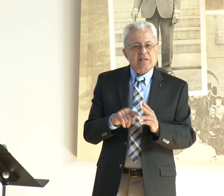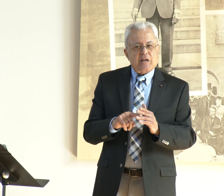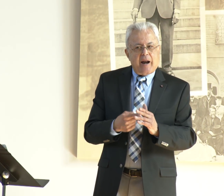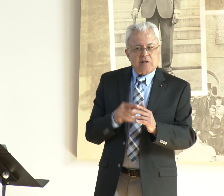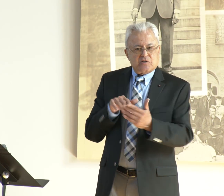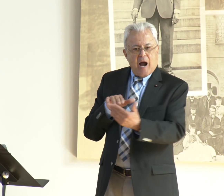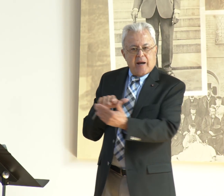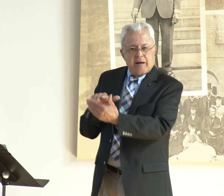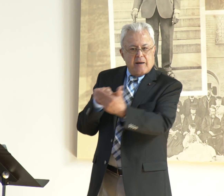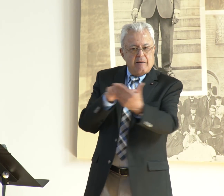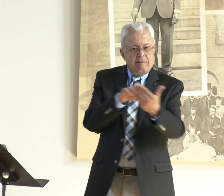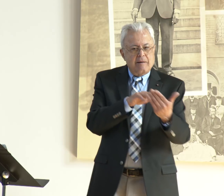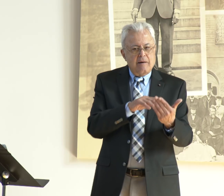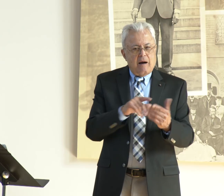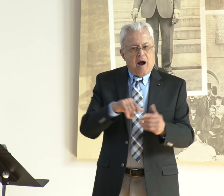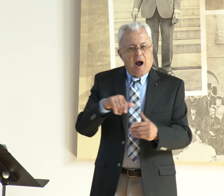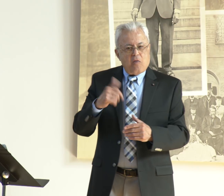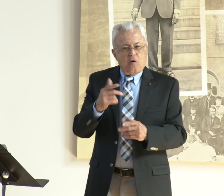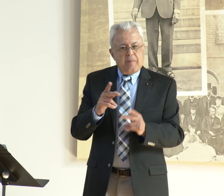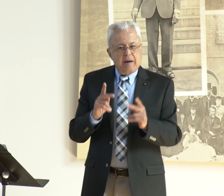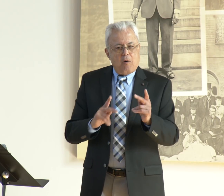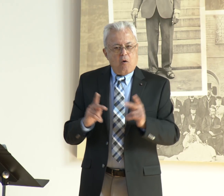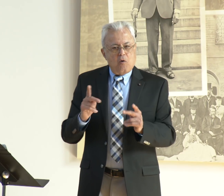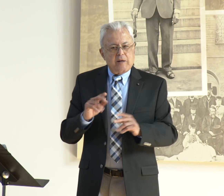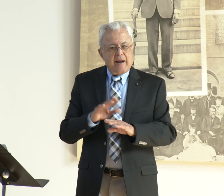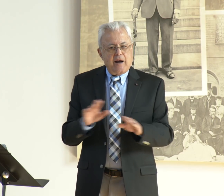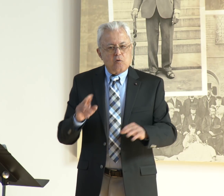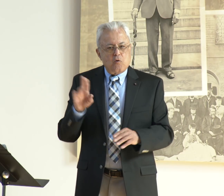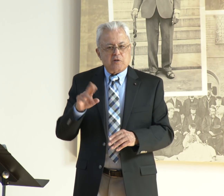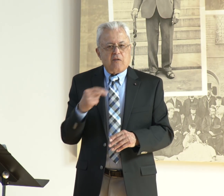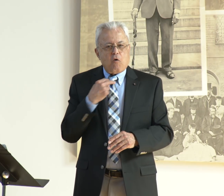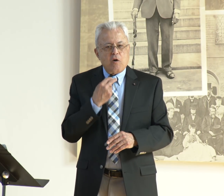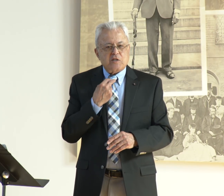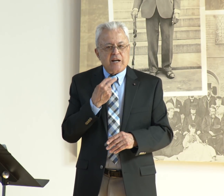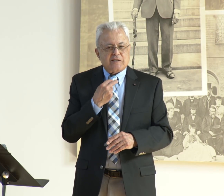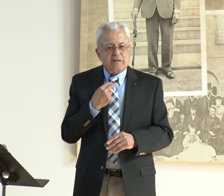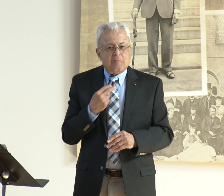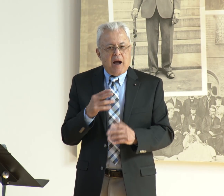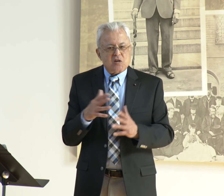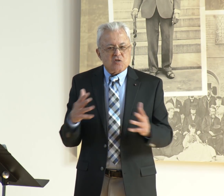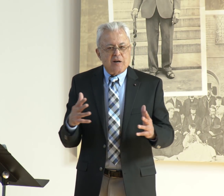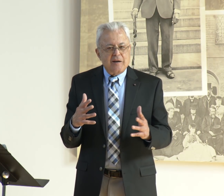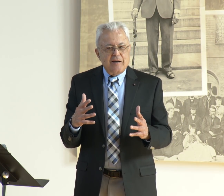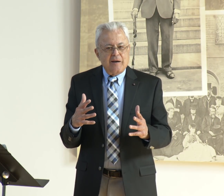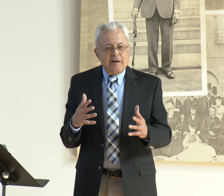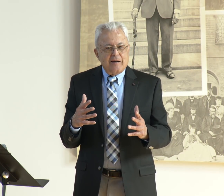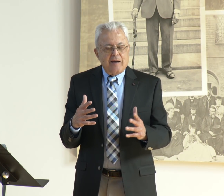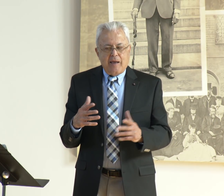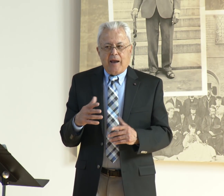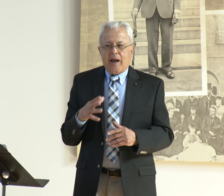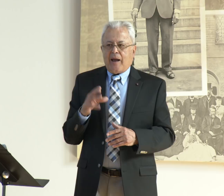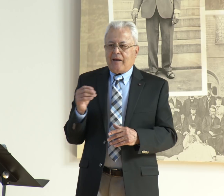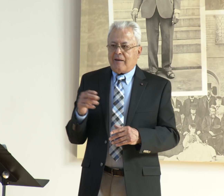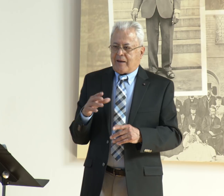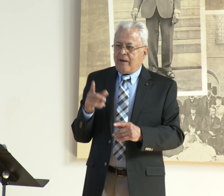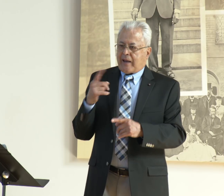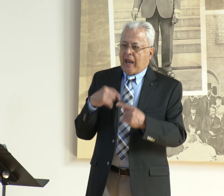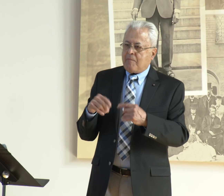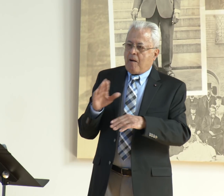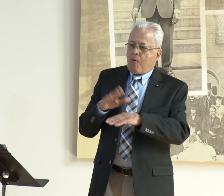keep it going. And he started studying others who didn't use their voices so much